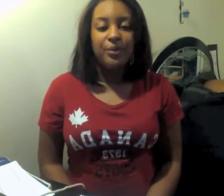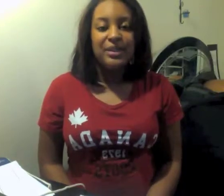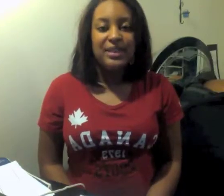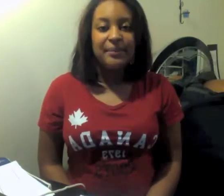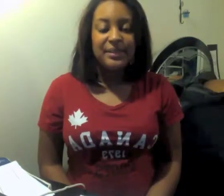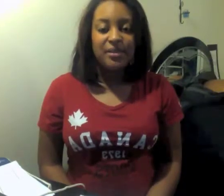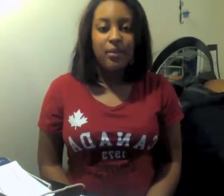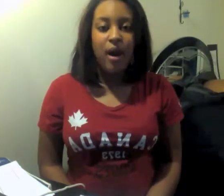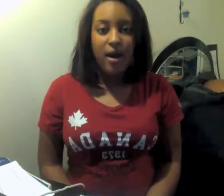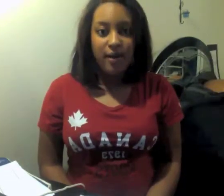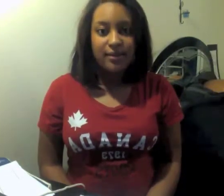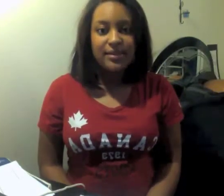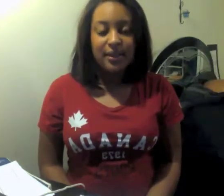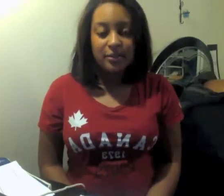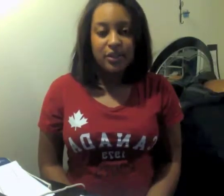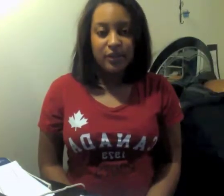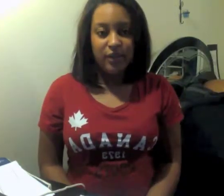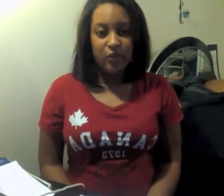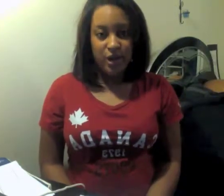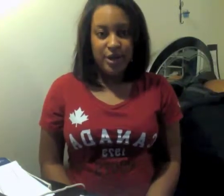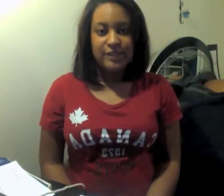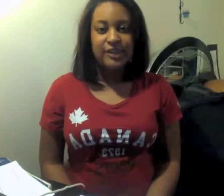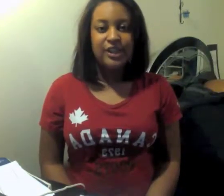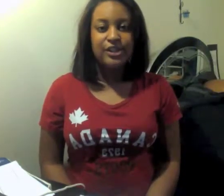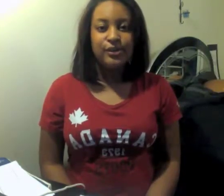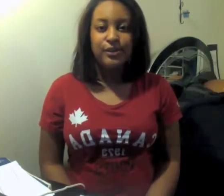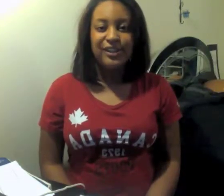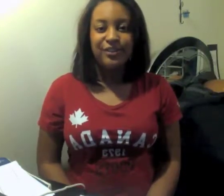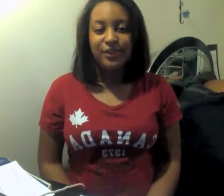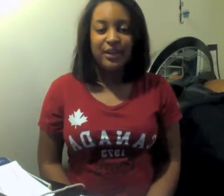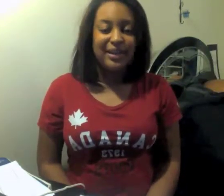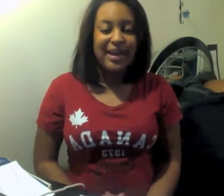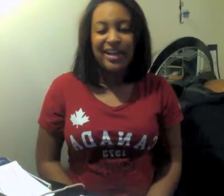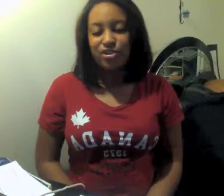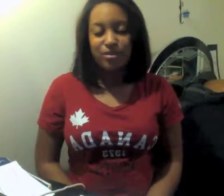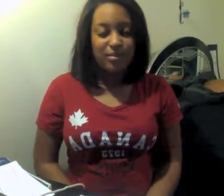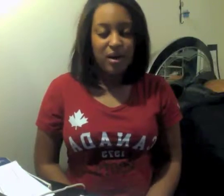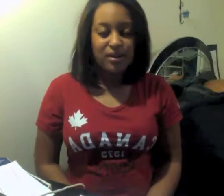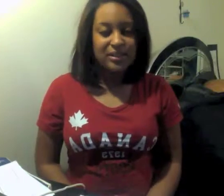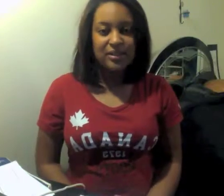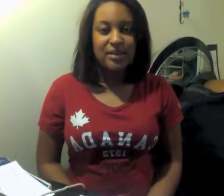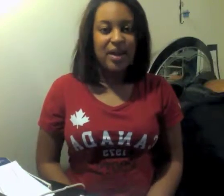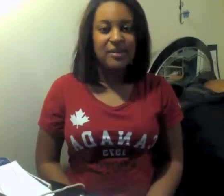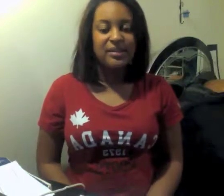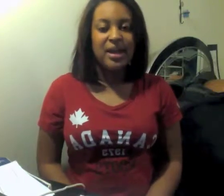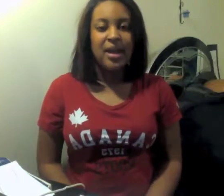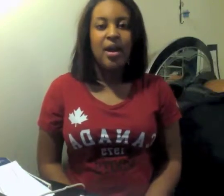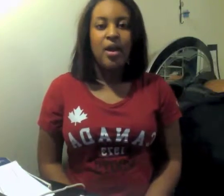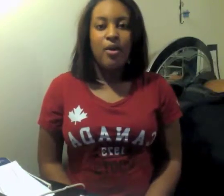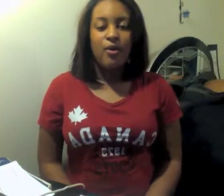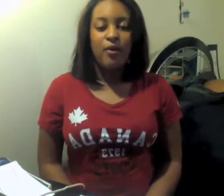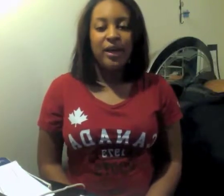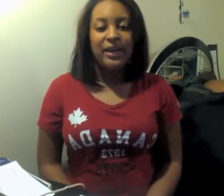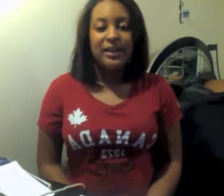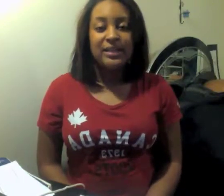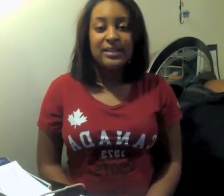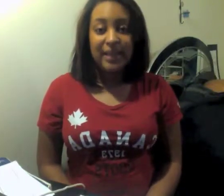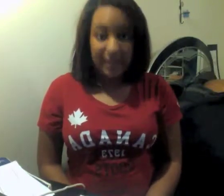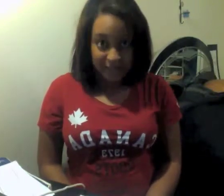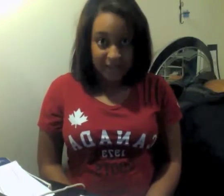tip is to pause in between words. There are 2 different natural pauses, I would say. One is the head